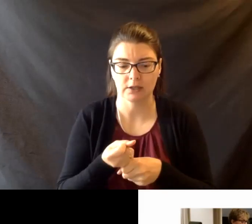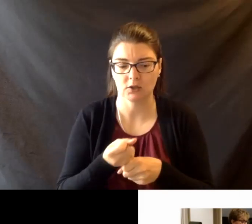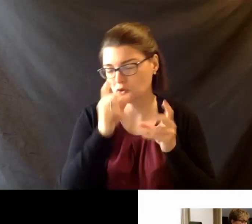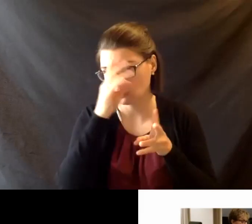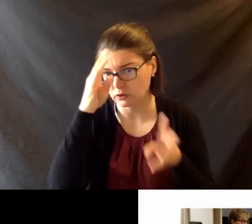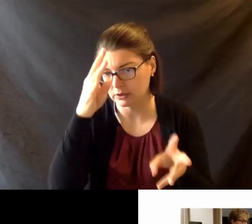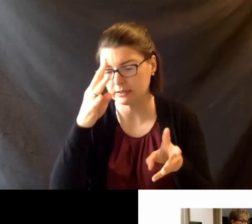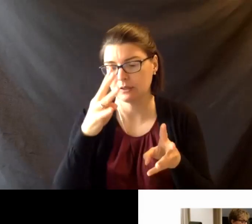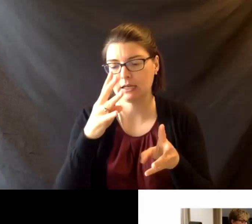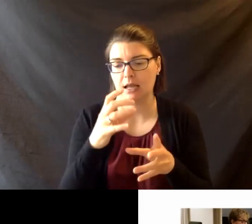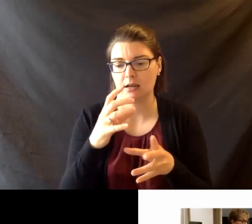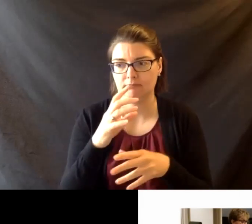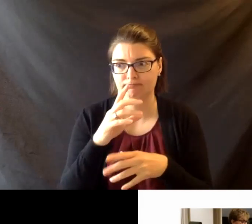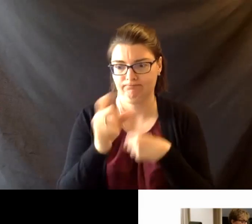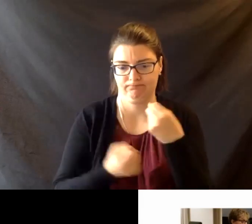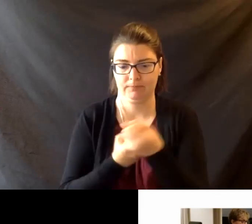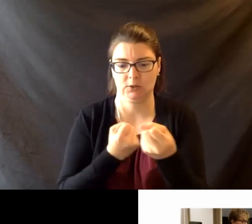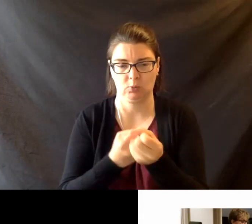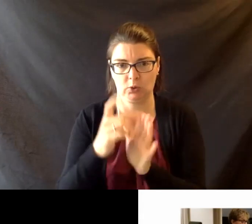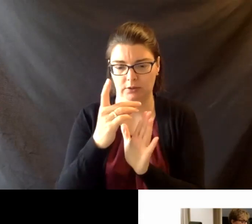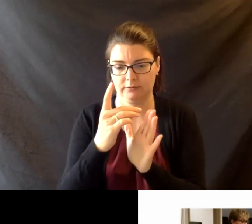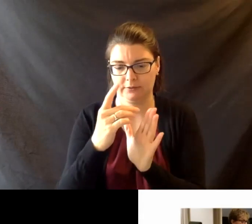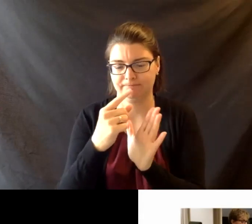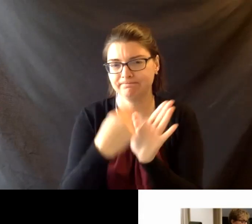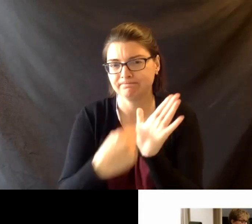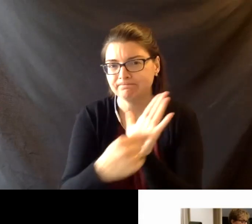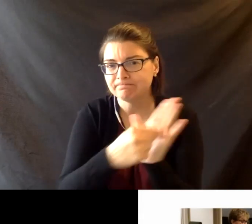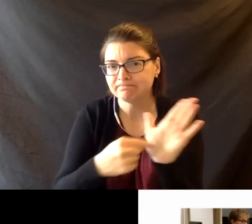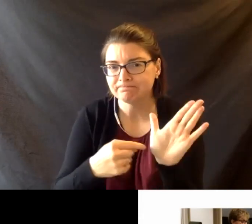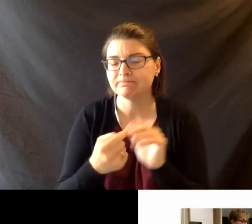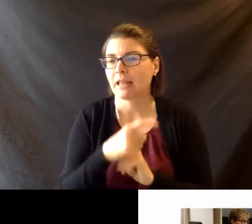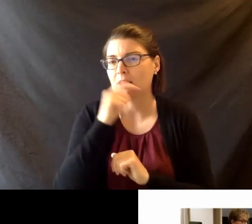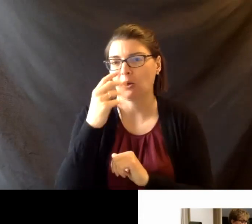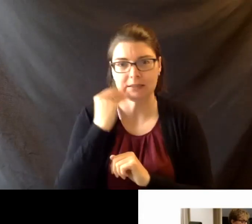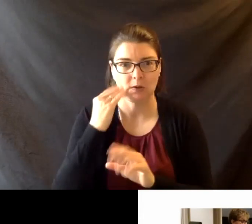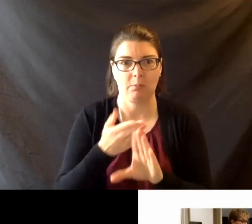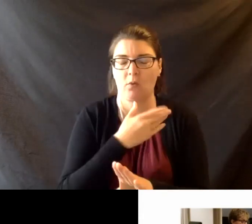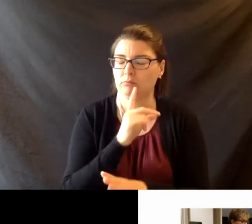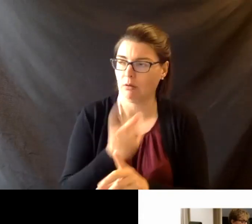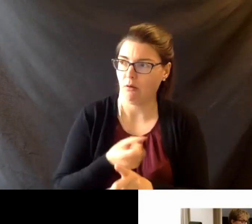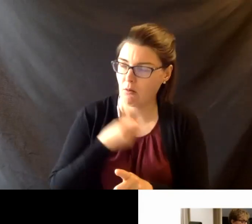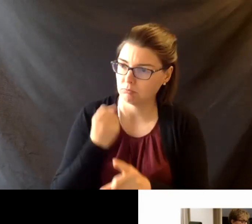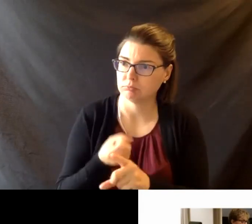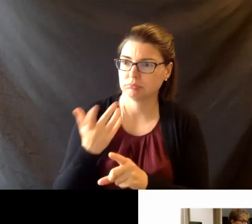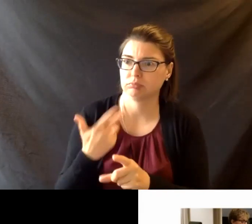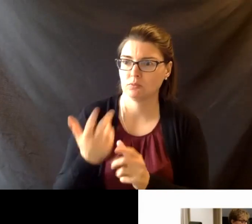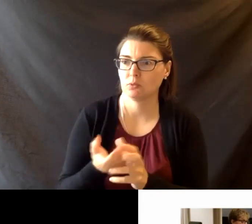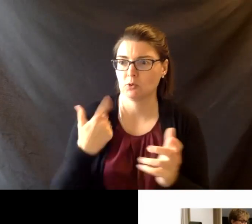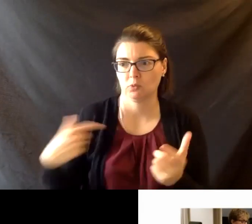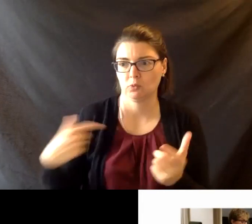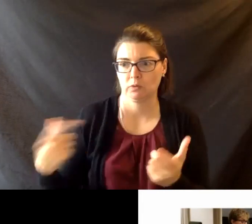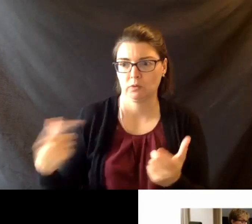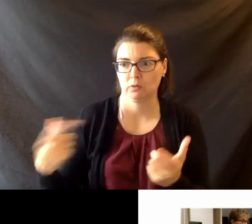constructive critique. So I had not experienced that before, and it has been formative to so much of what I've done in the